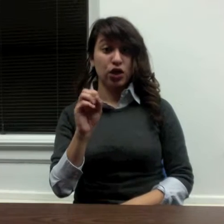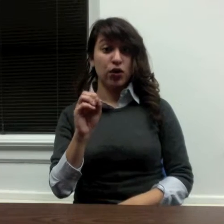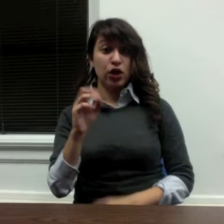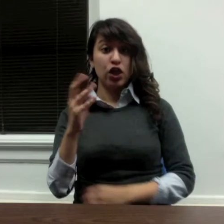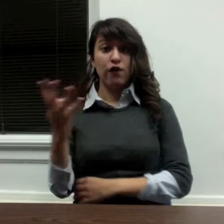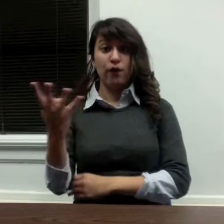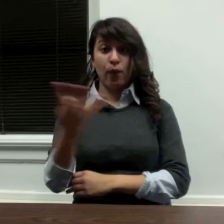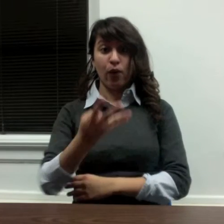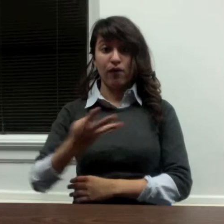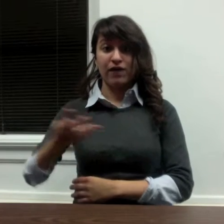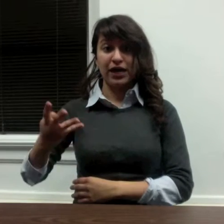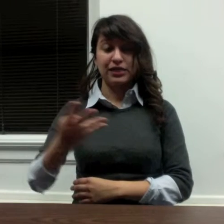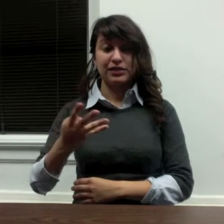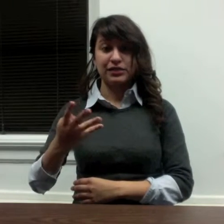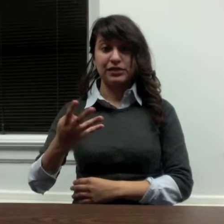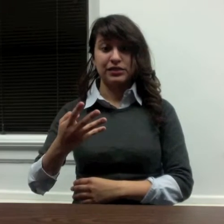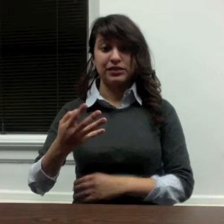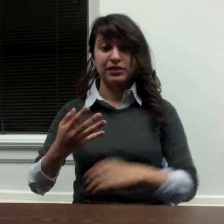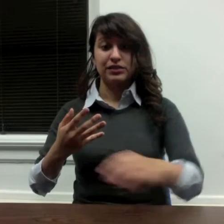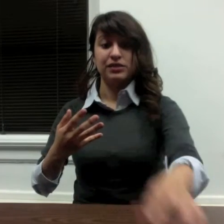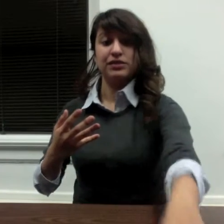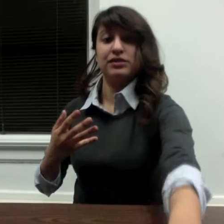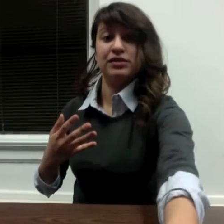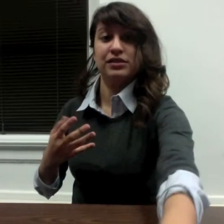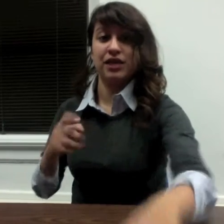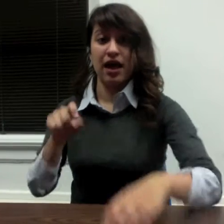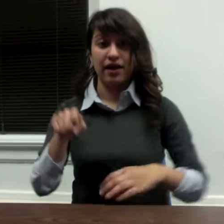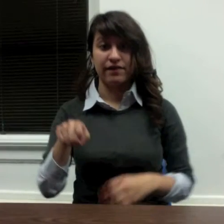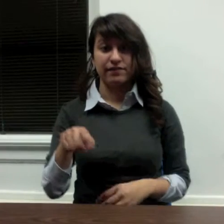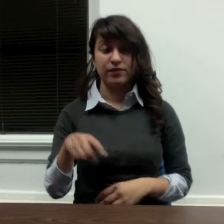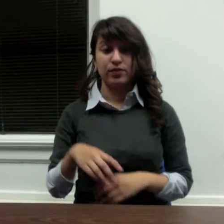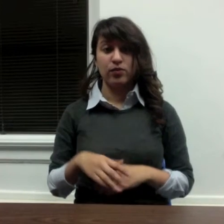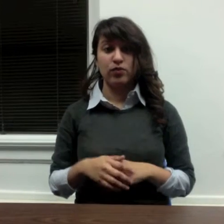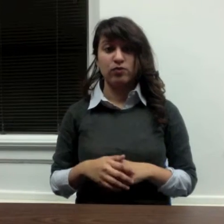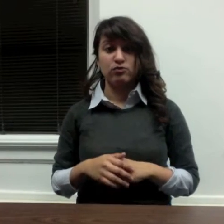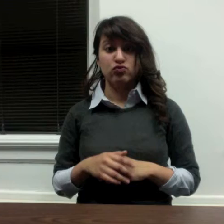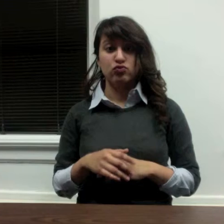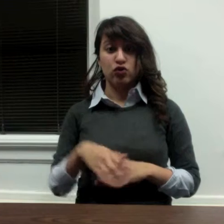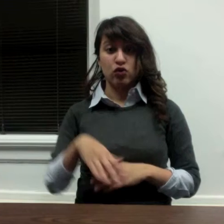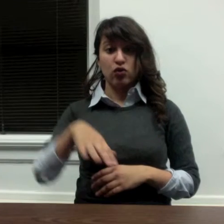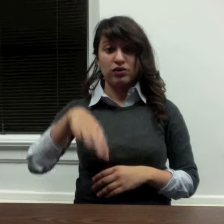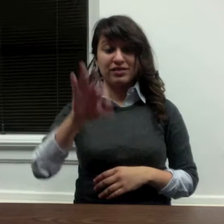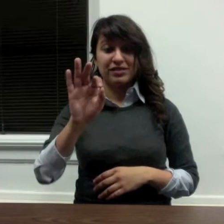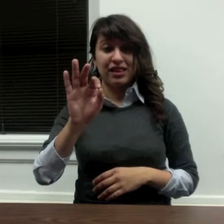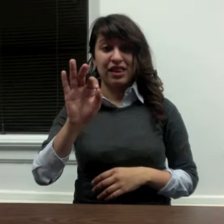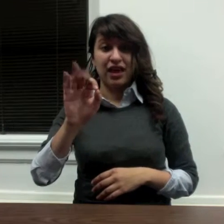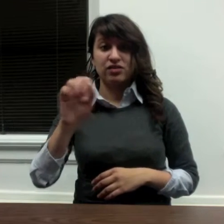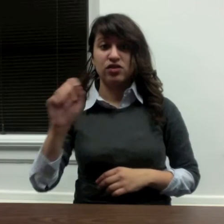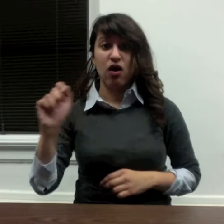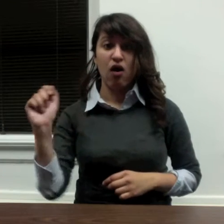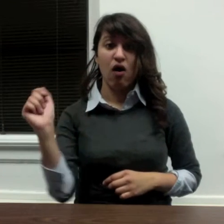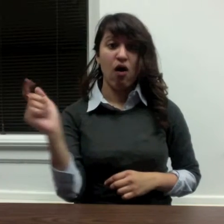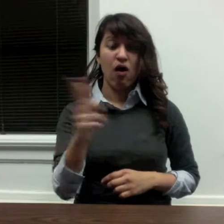are tasked with selecting all of the workshops that will be